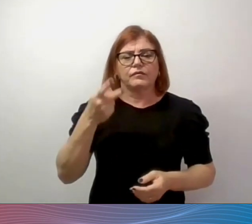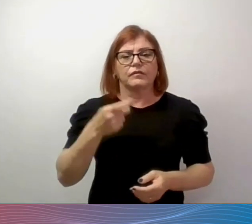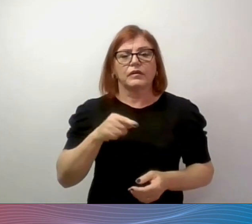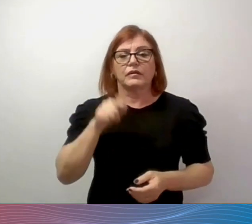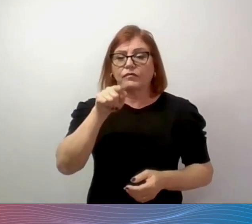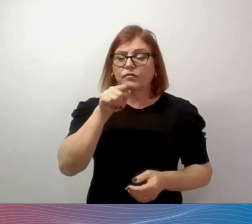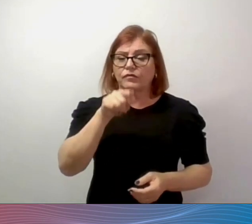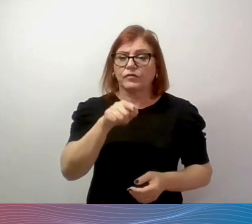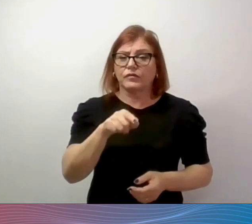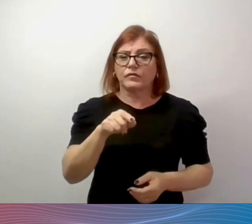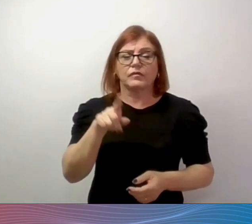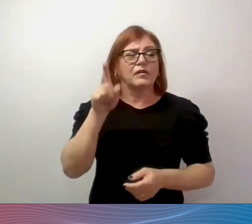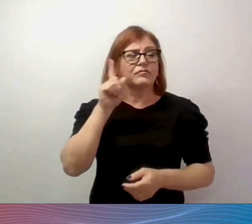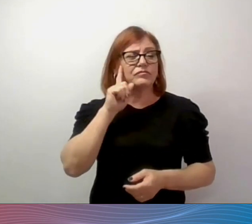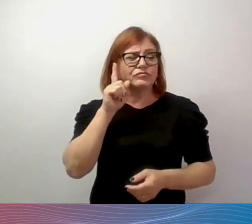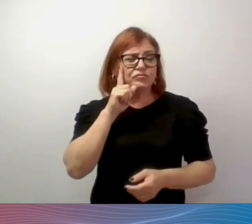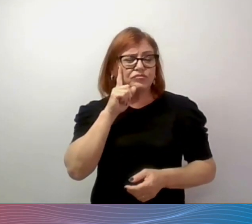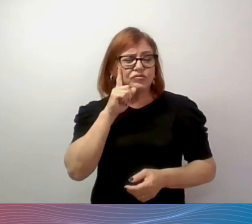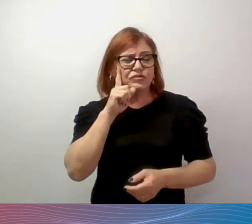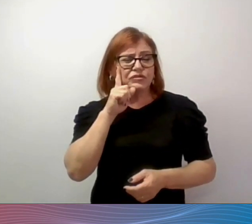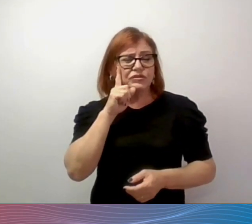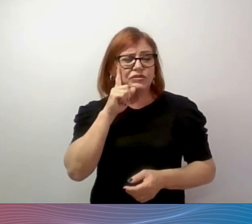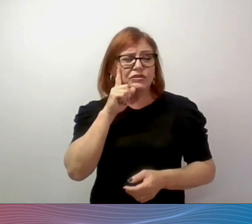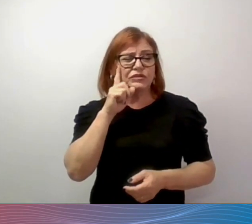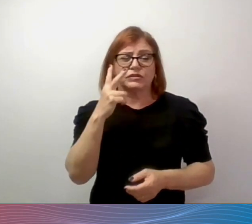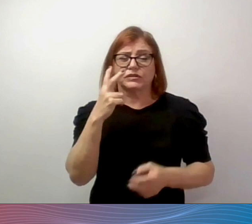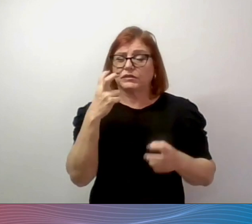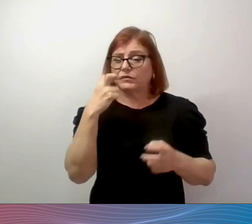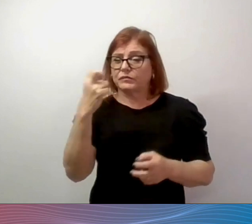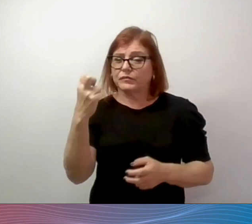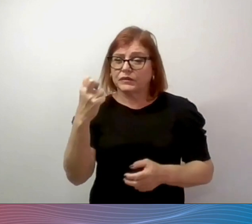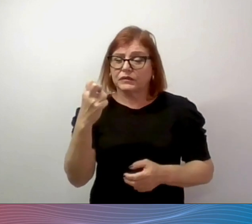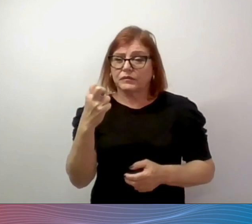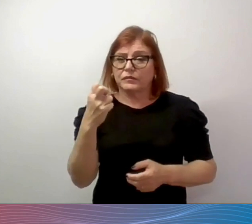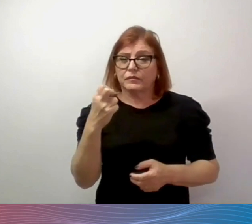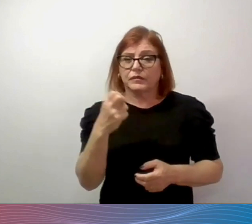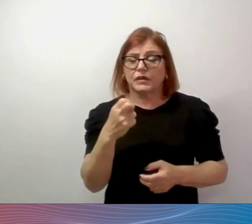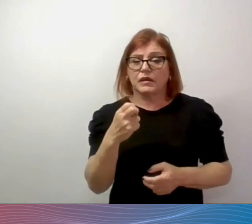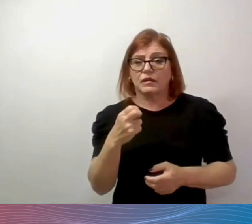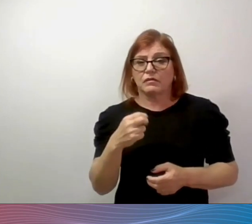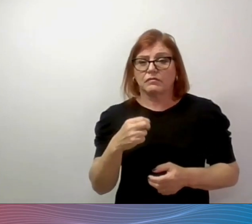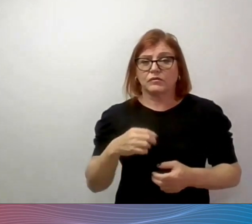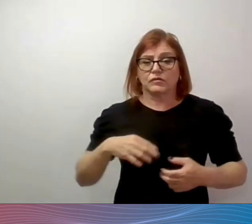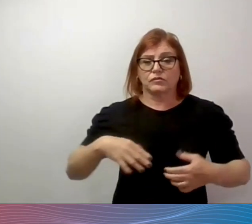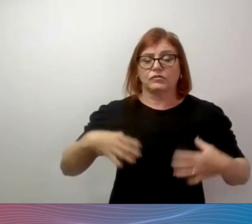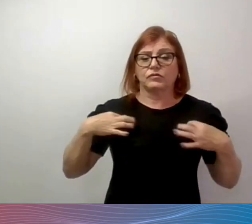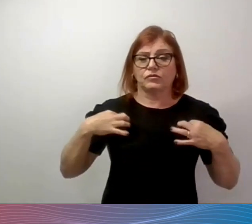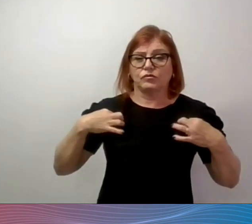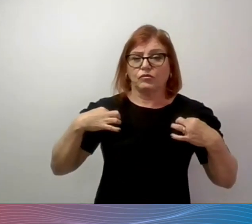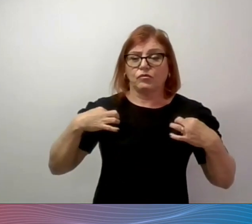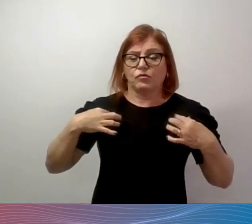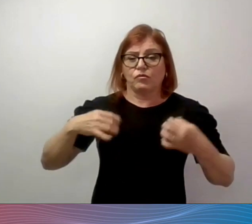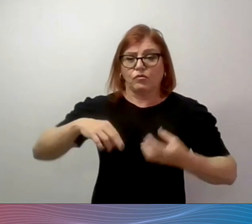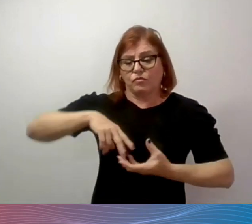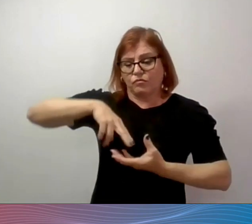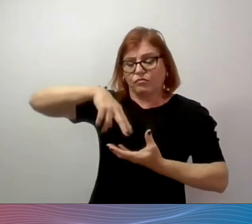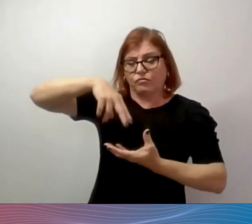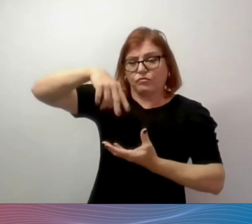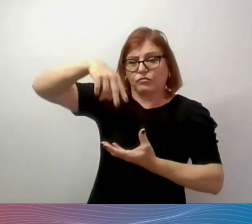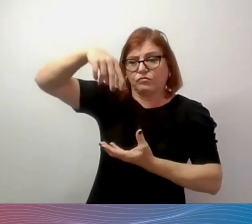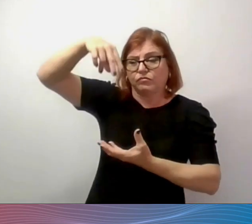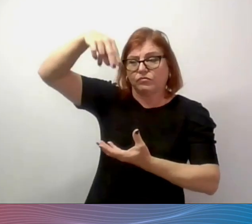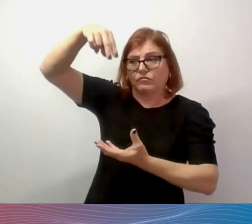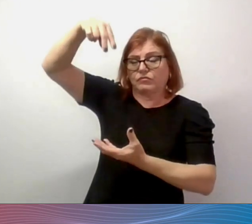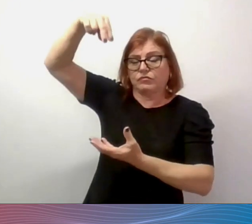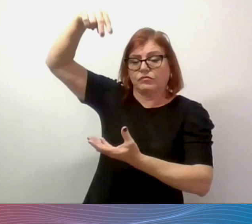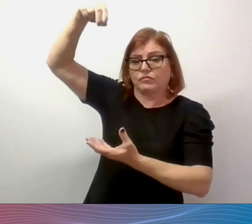um dia você vai perceber quando nós saímos desse corpo e o Senhor nos levar para ele. That's why I said